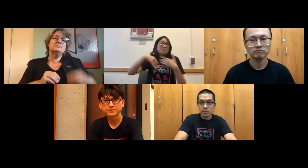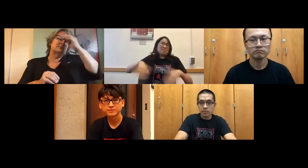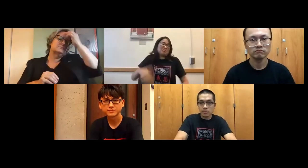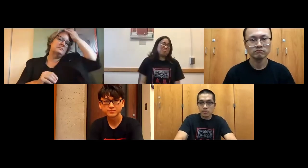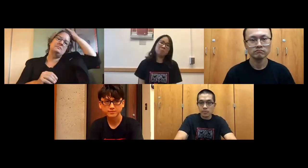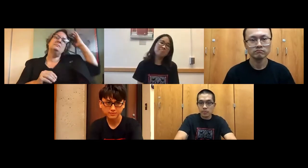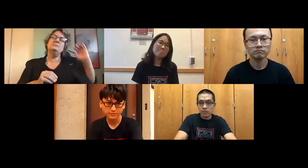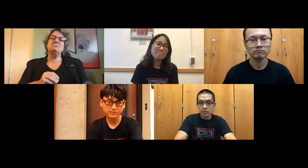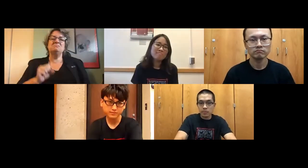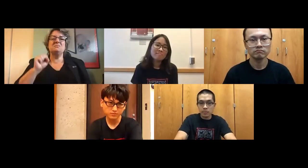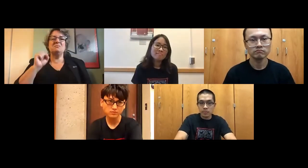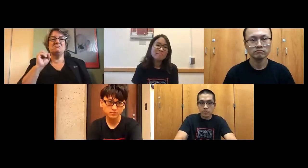sign.